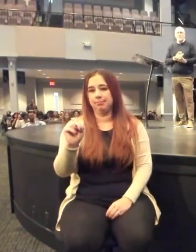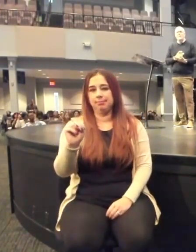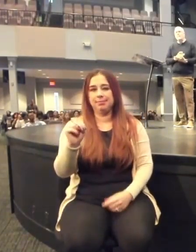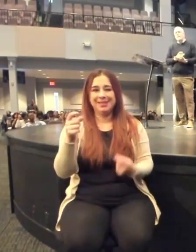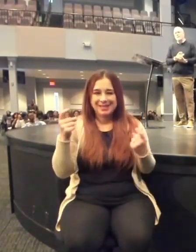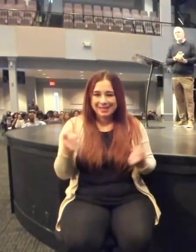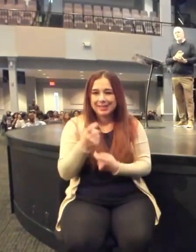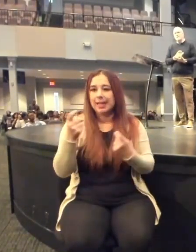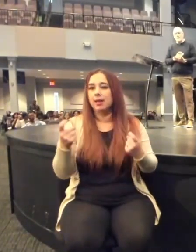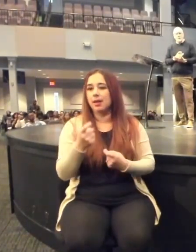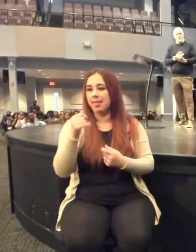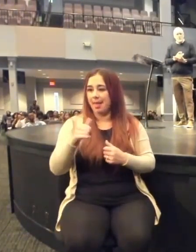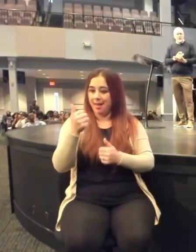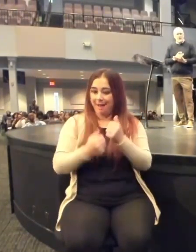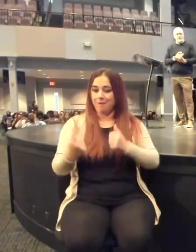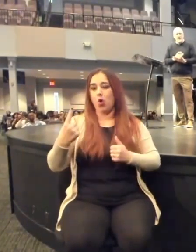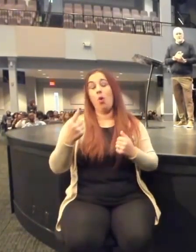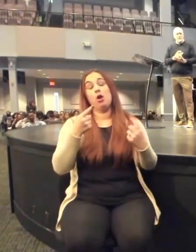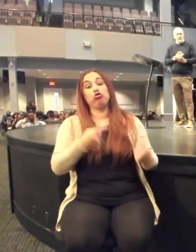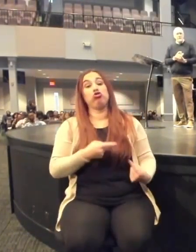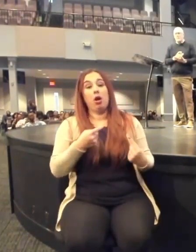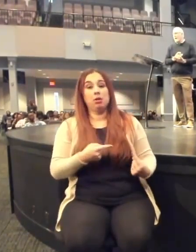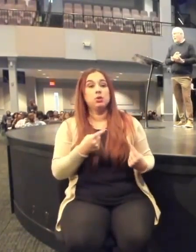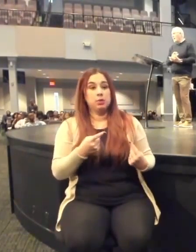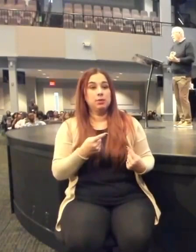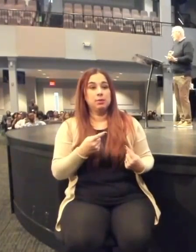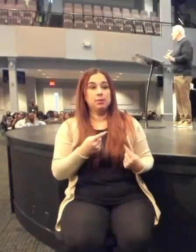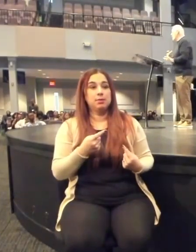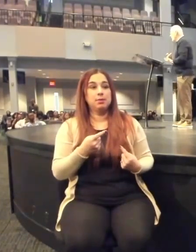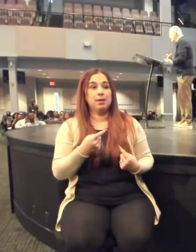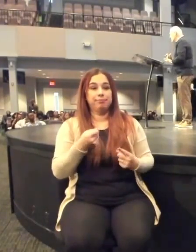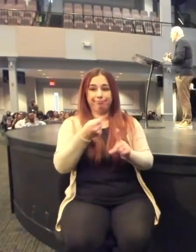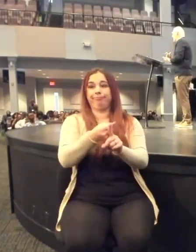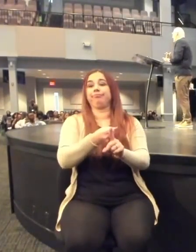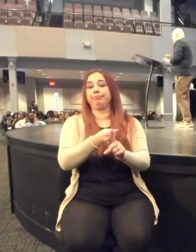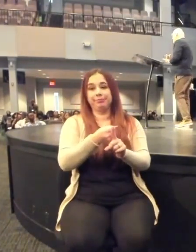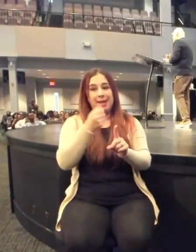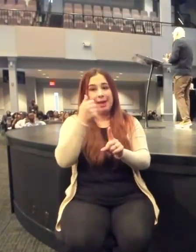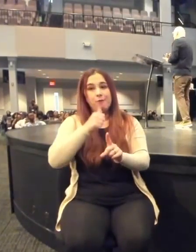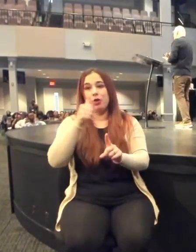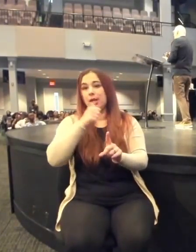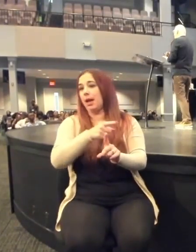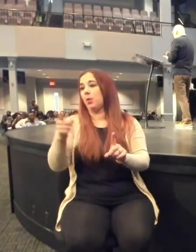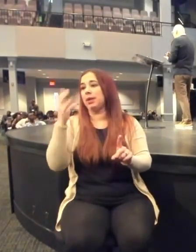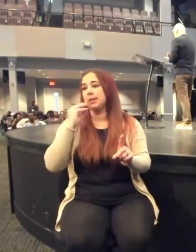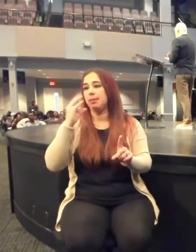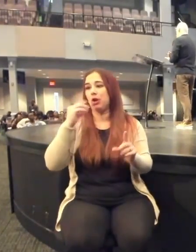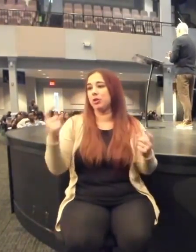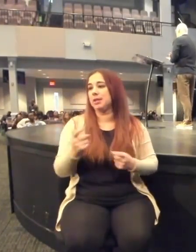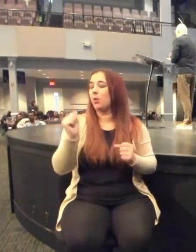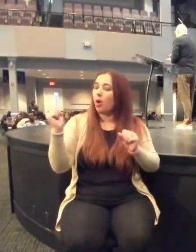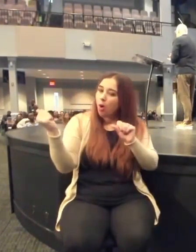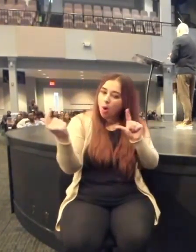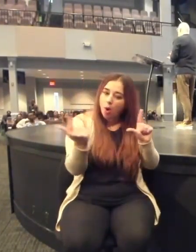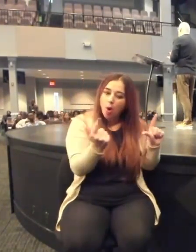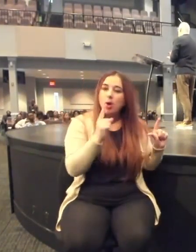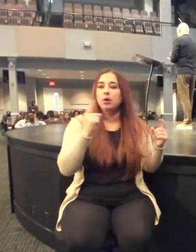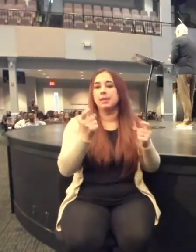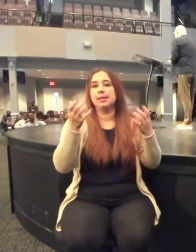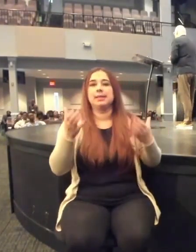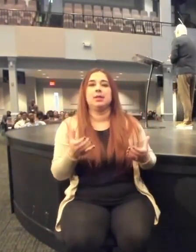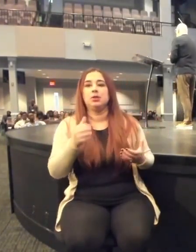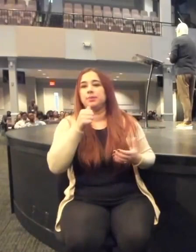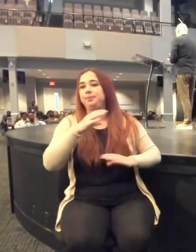every human being struggles with, is afflicted by, and experiences in our lives. We all are sinners who